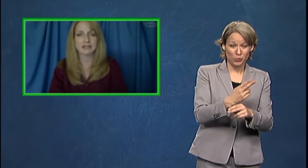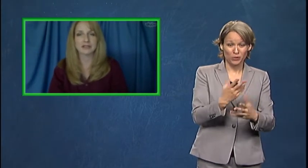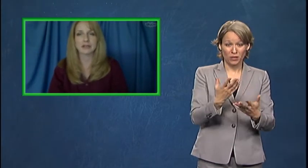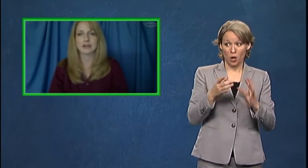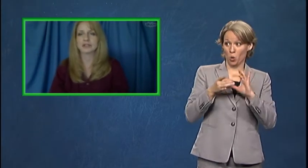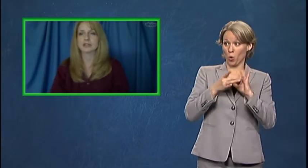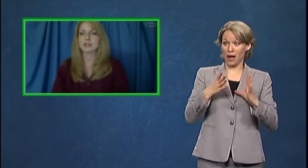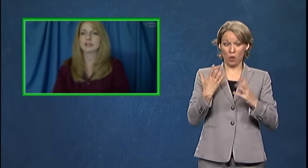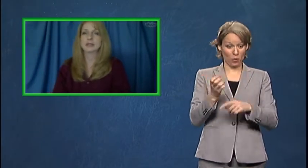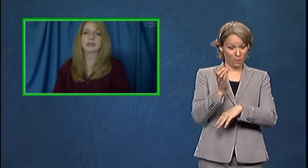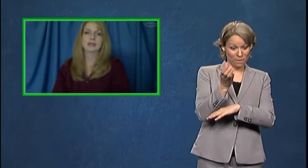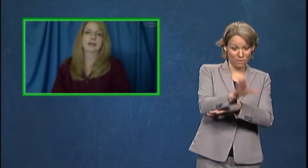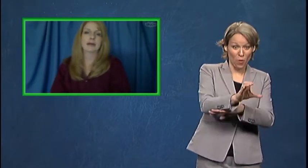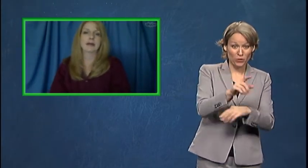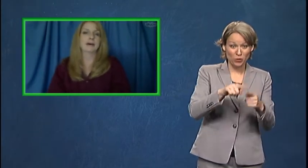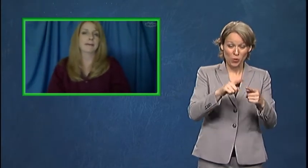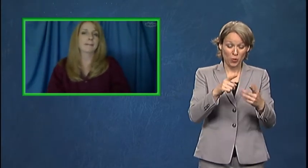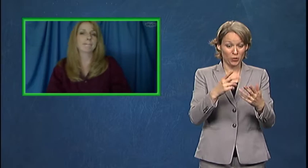in that configuration.